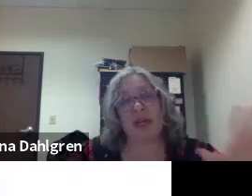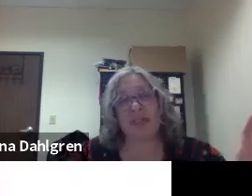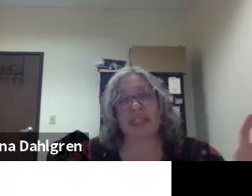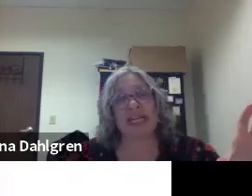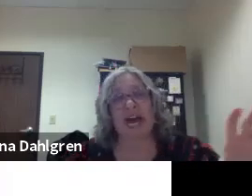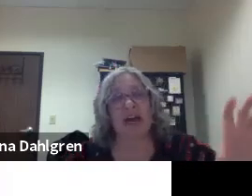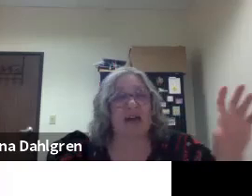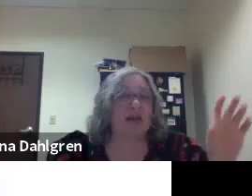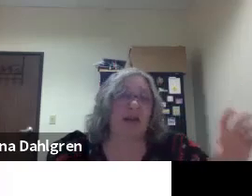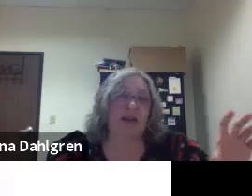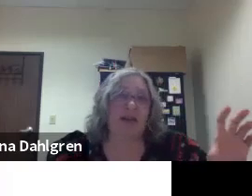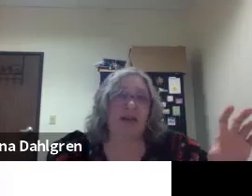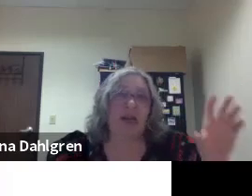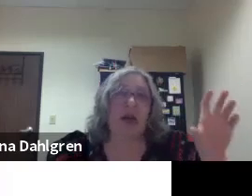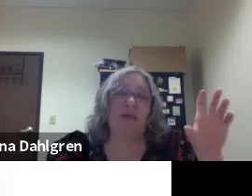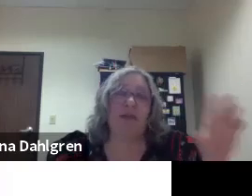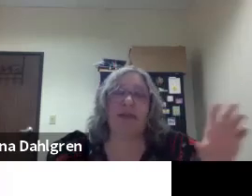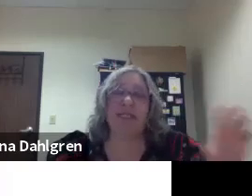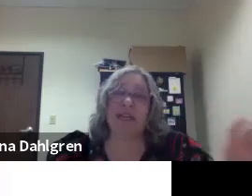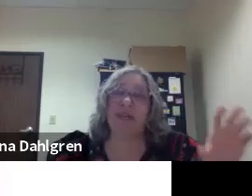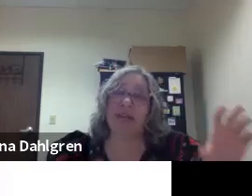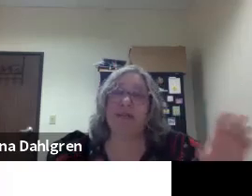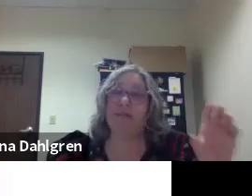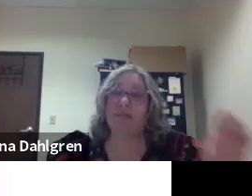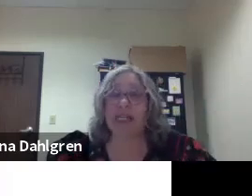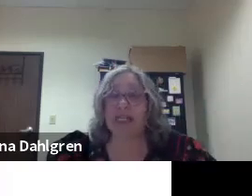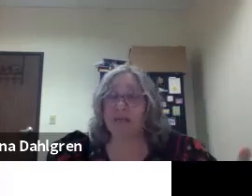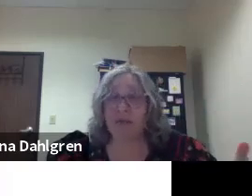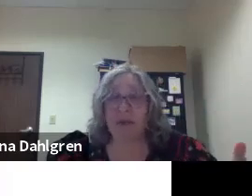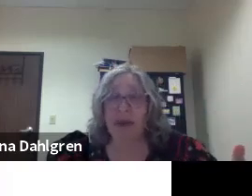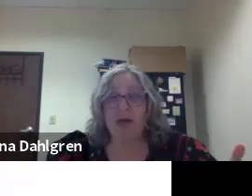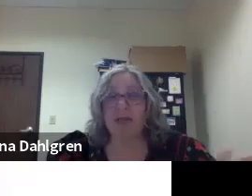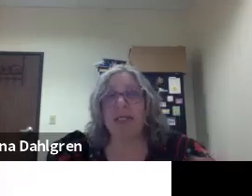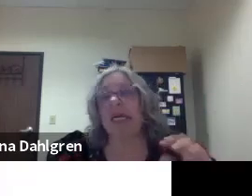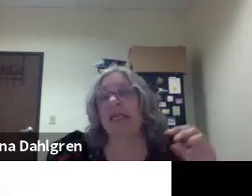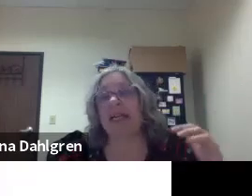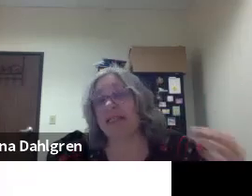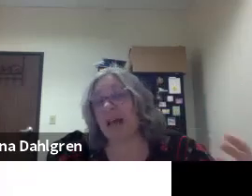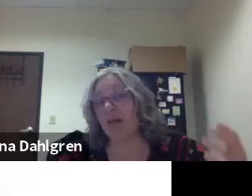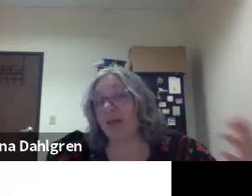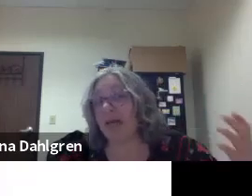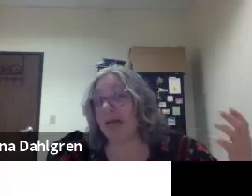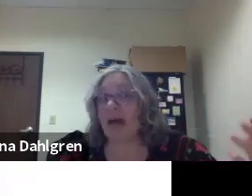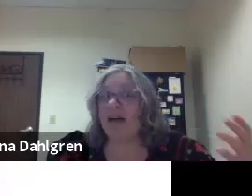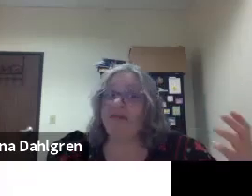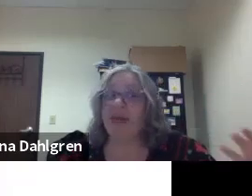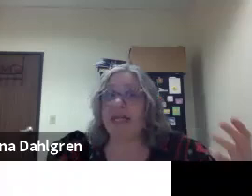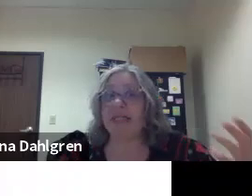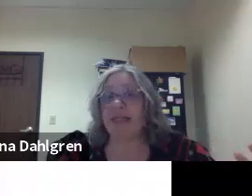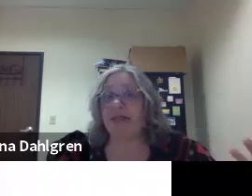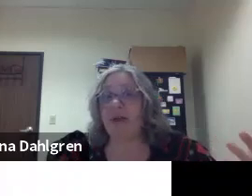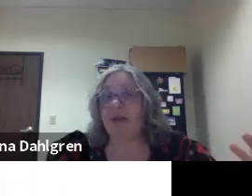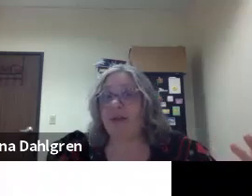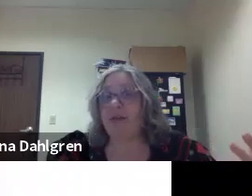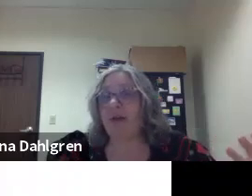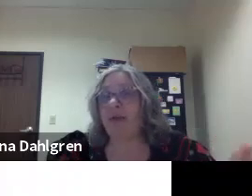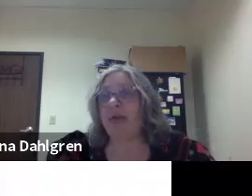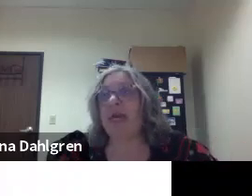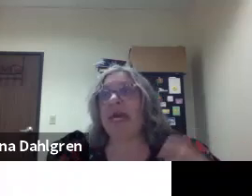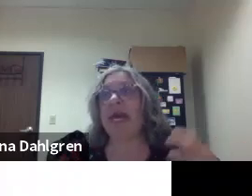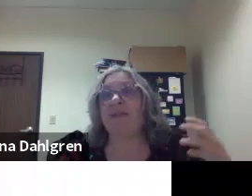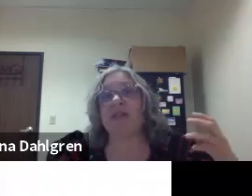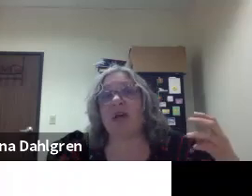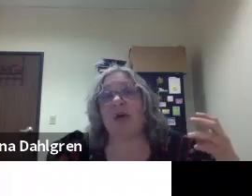So you'll see that, if you receive even the maximum amount, that's not really a lot of money to live on every